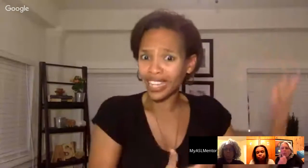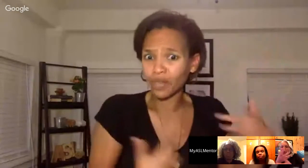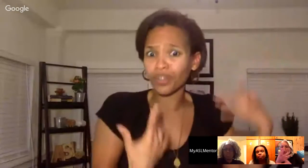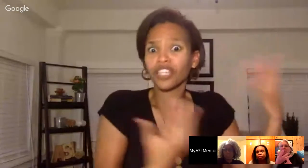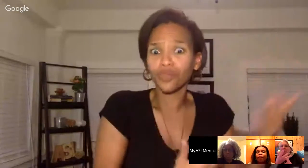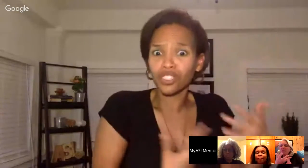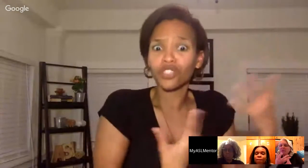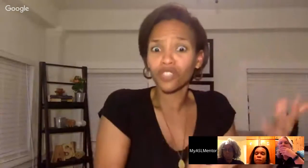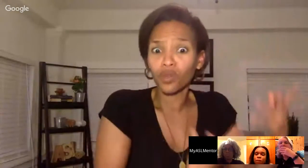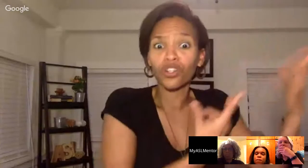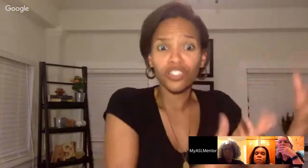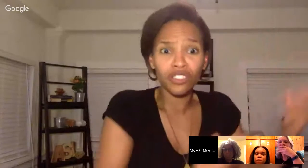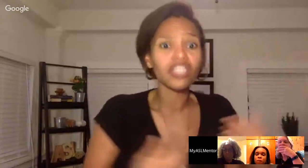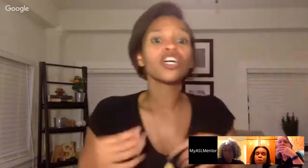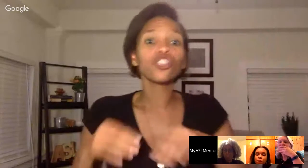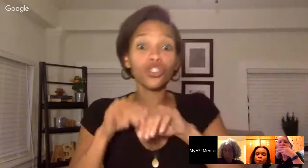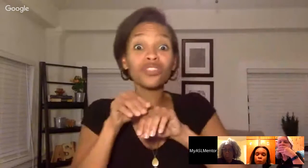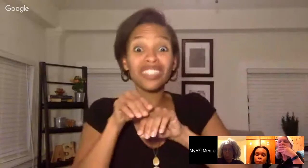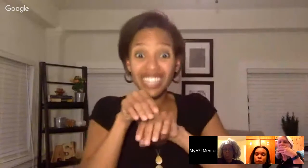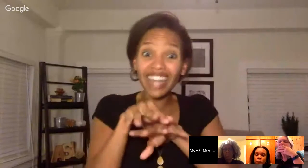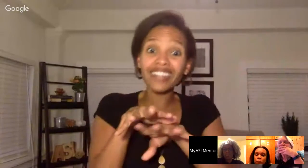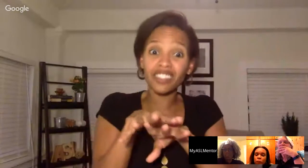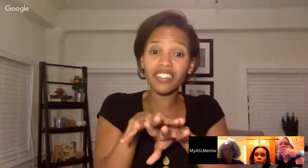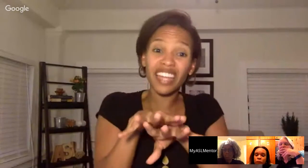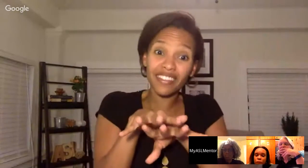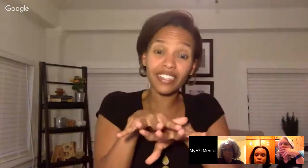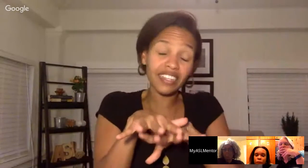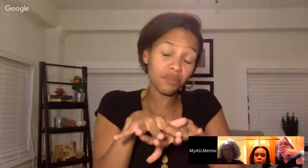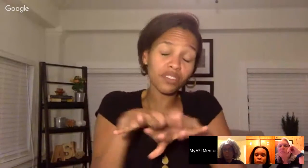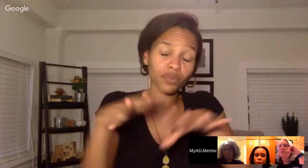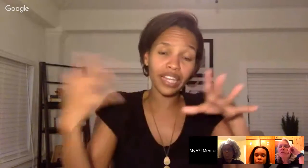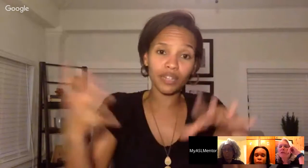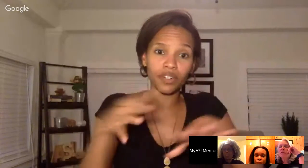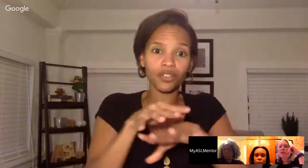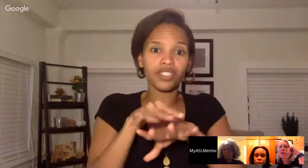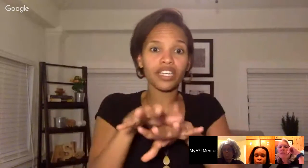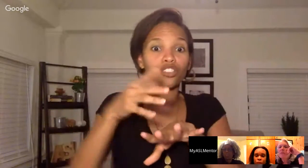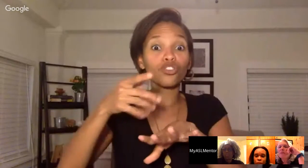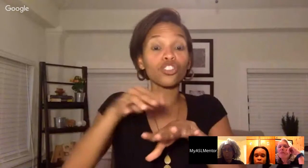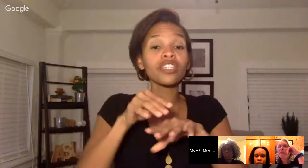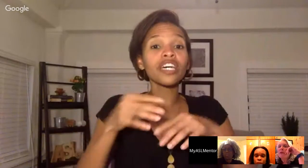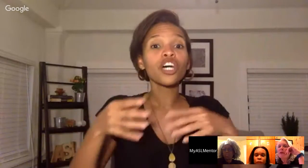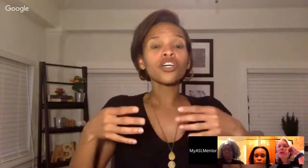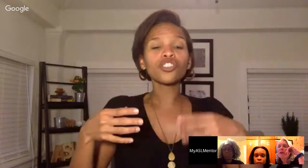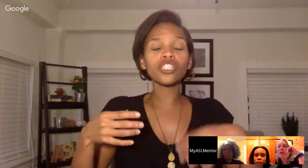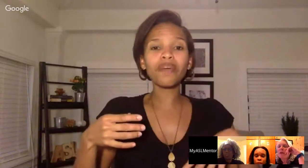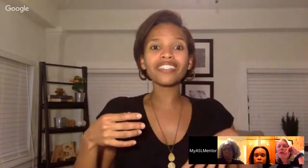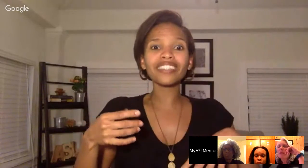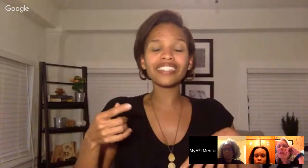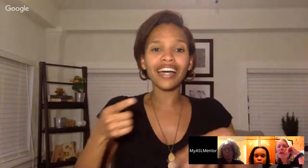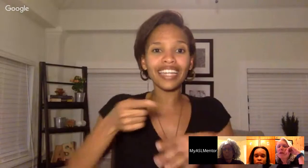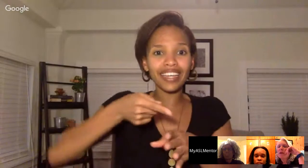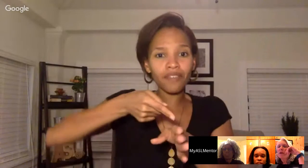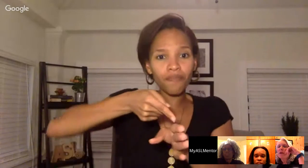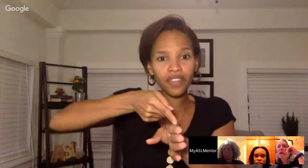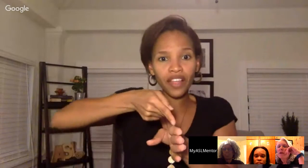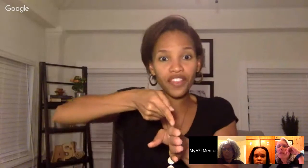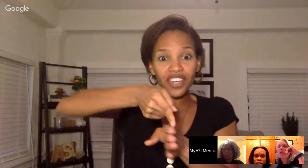ways that we're not used to using words. She uses signs in ways that we're not used to seeing. So she's basically signing